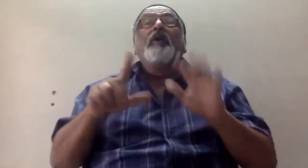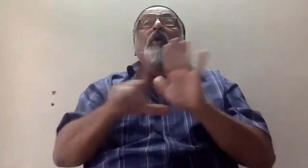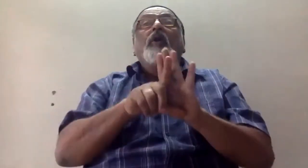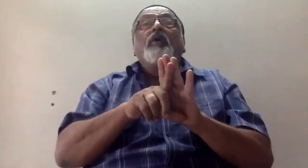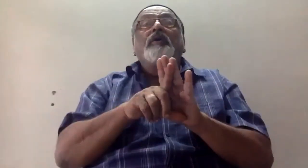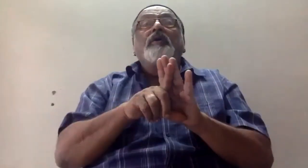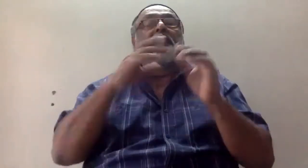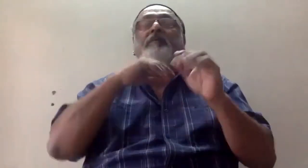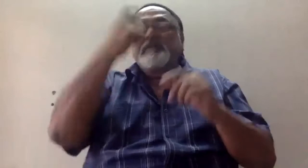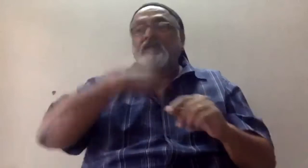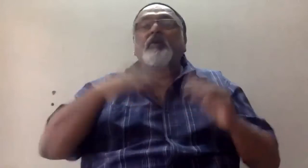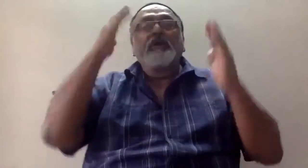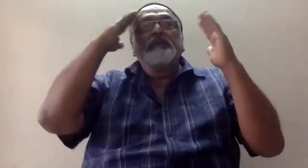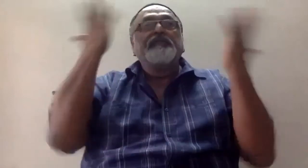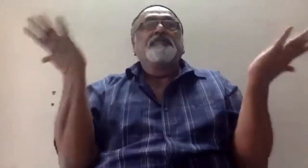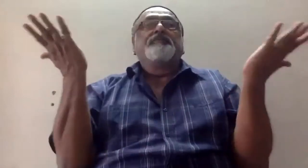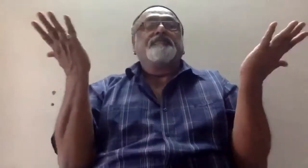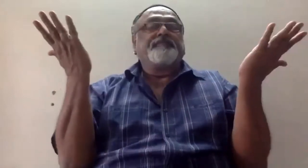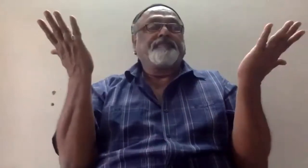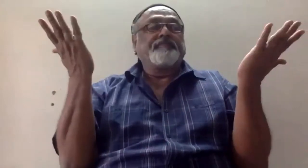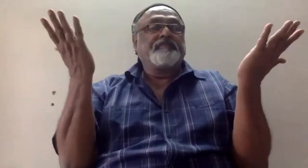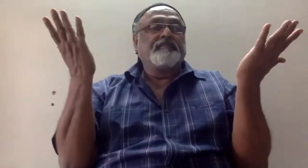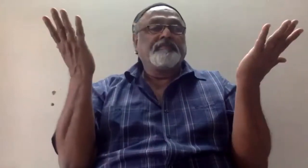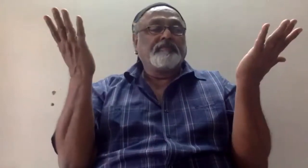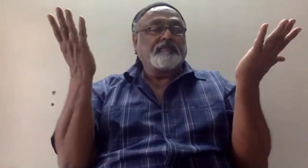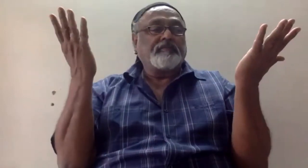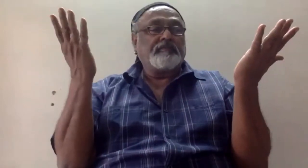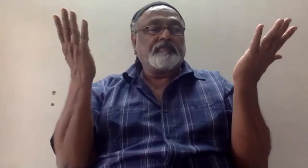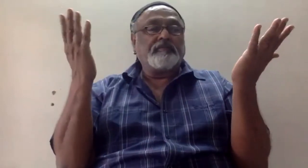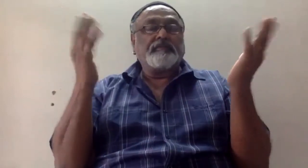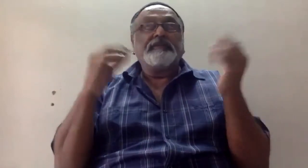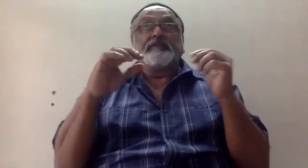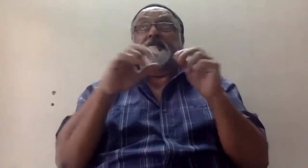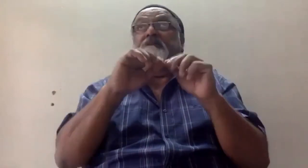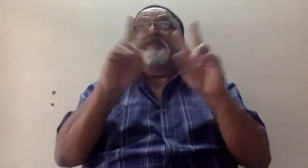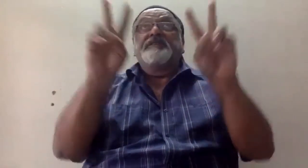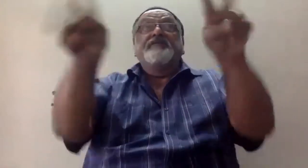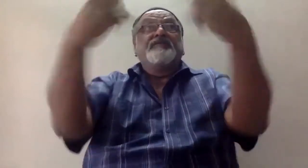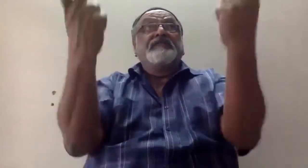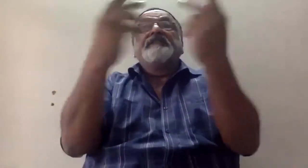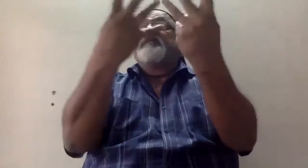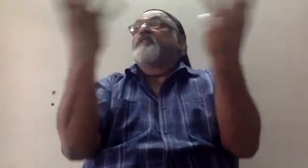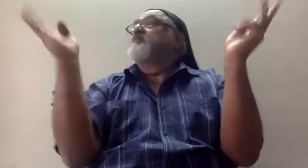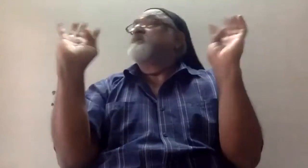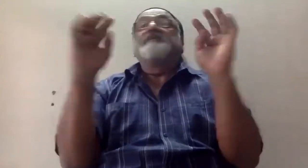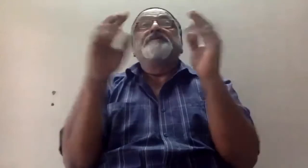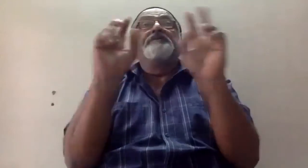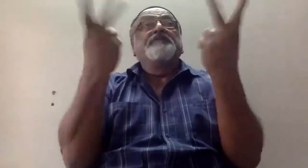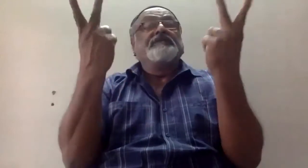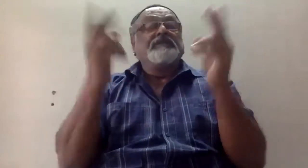unaware. Now, for him, it's a alien environment. There is no system to explain